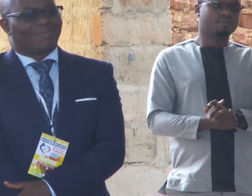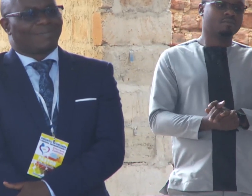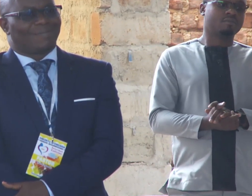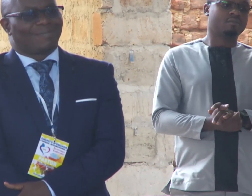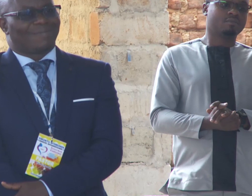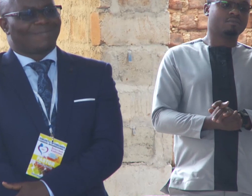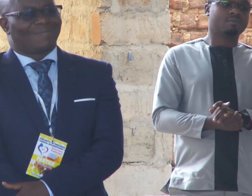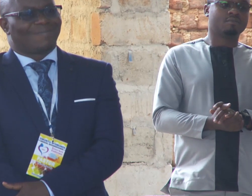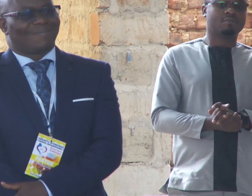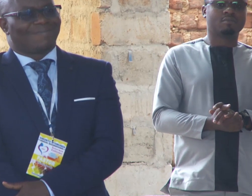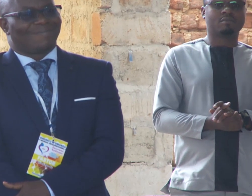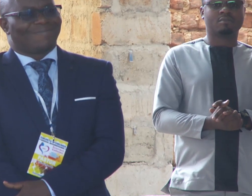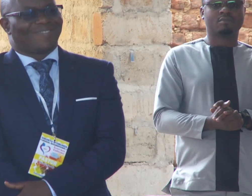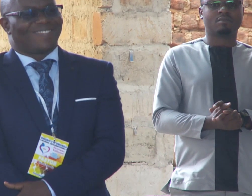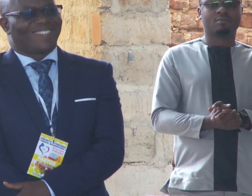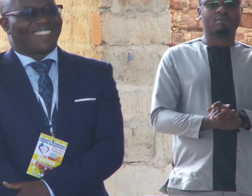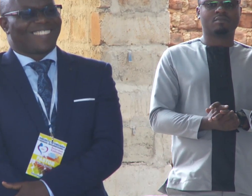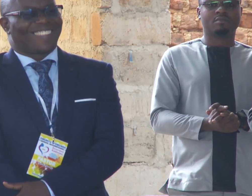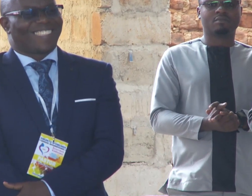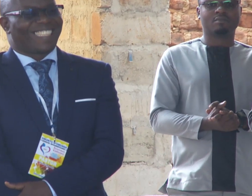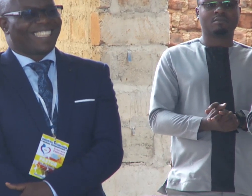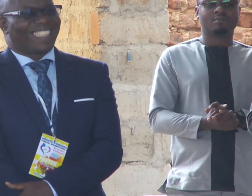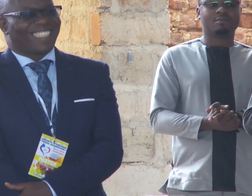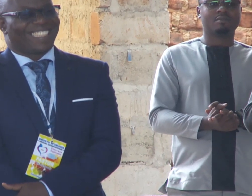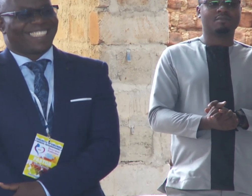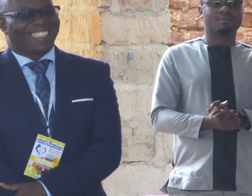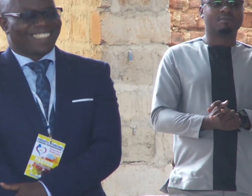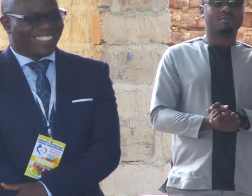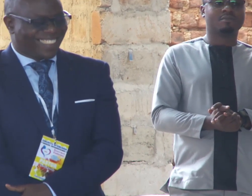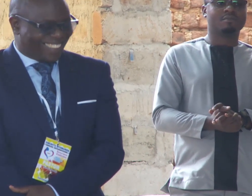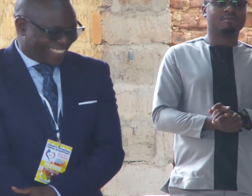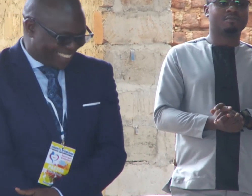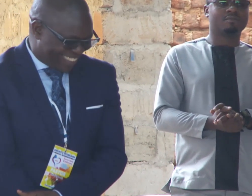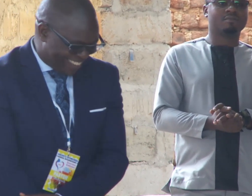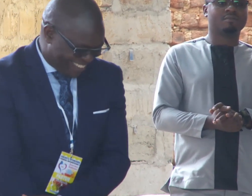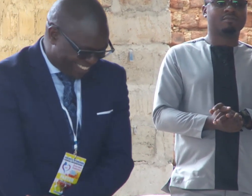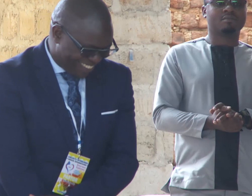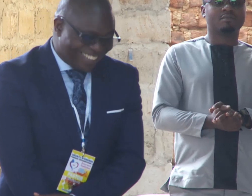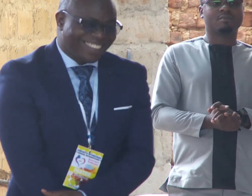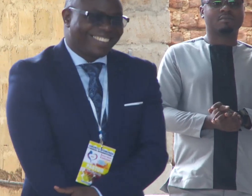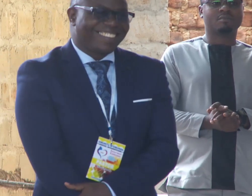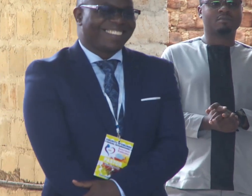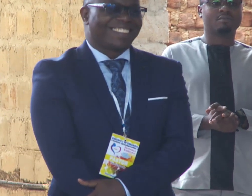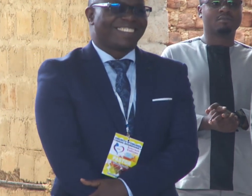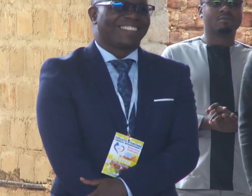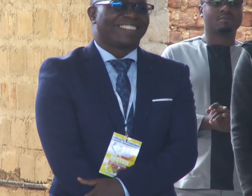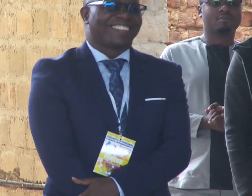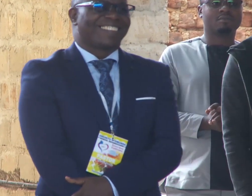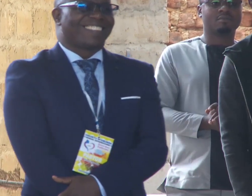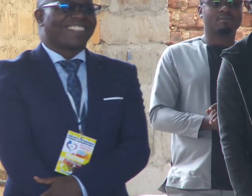Only the children know the pastor and they didn't come for the conference. At